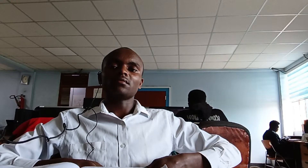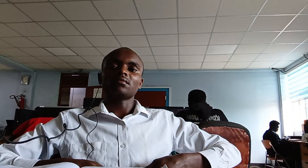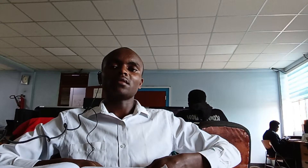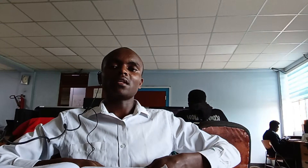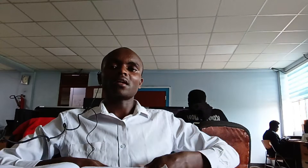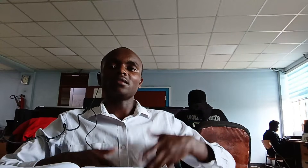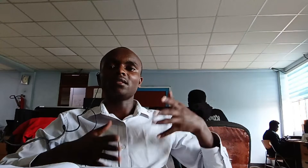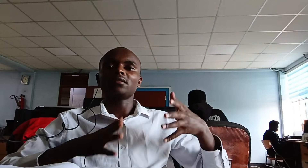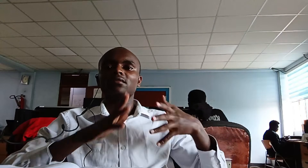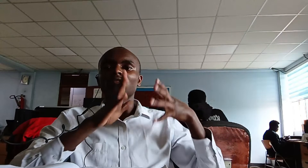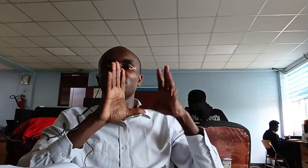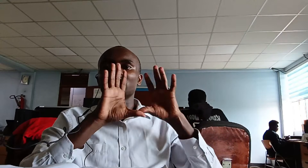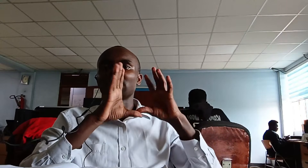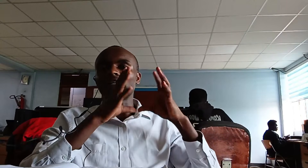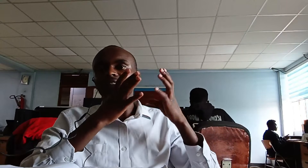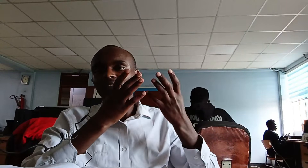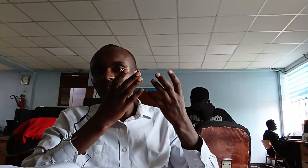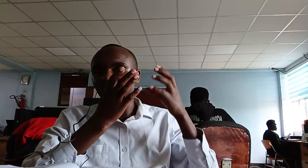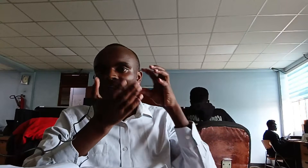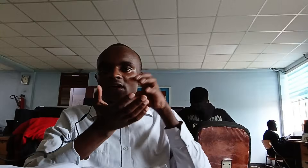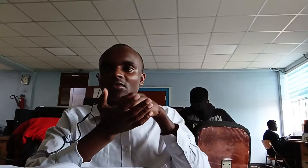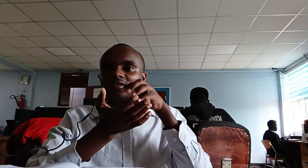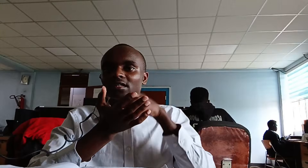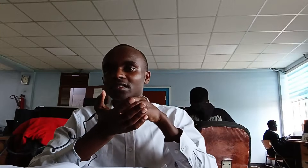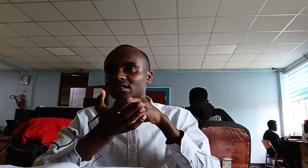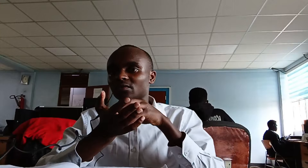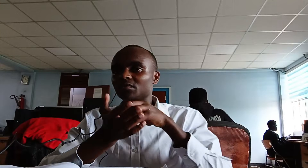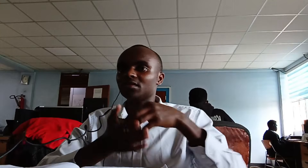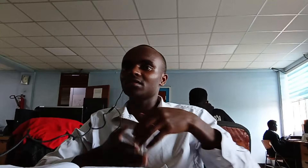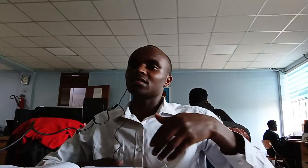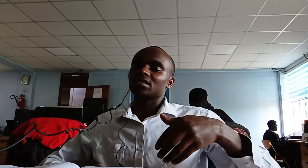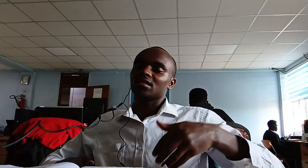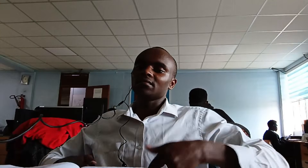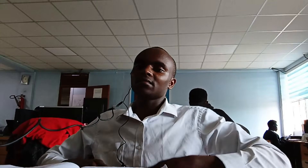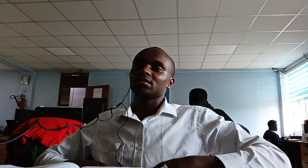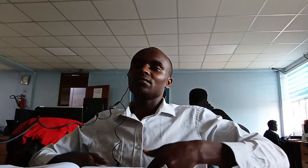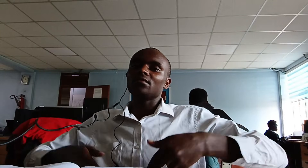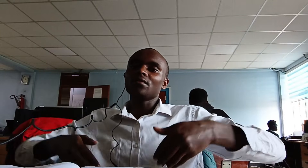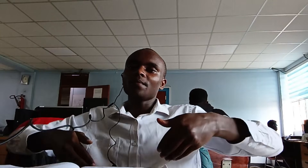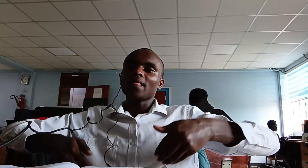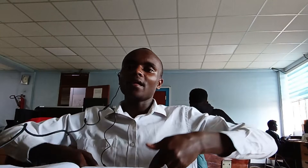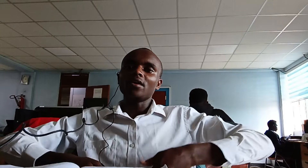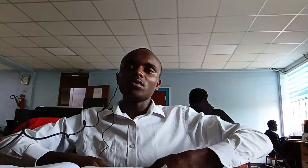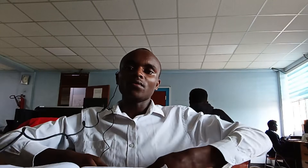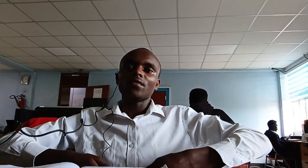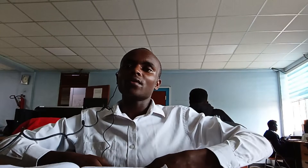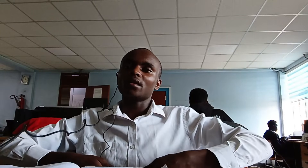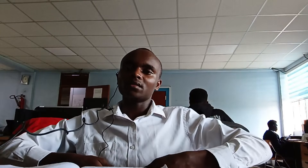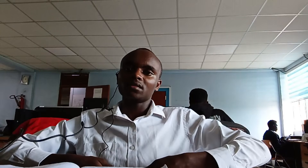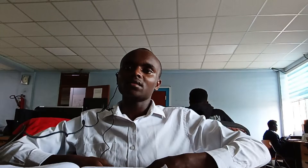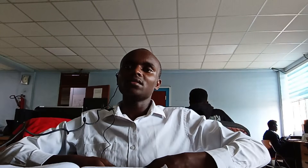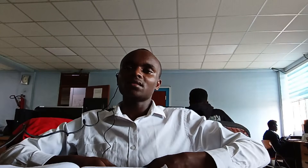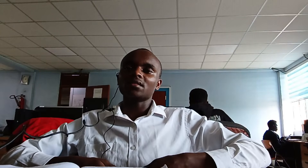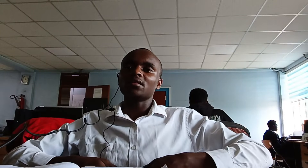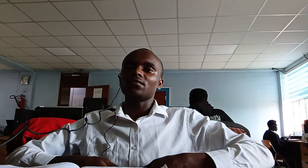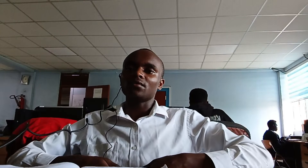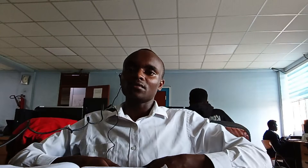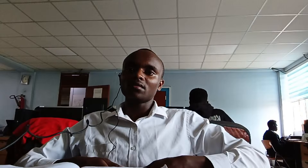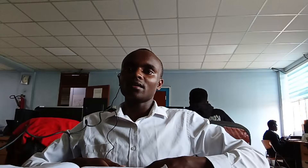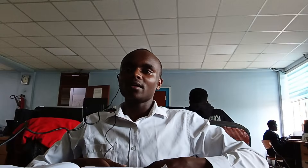the running or in the class context, use this as the sign for youth. It's the sign for youth.